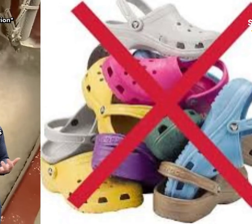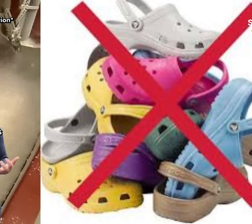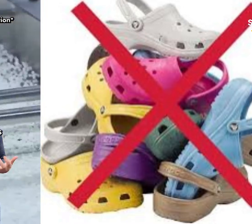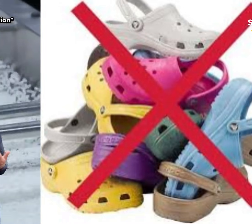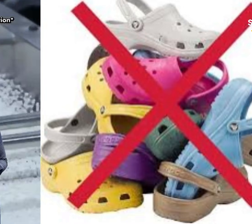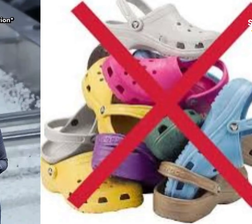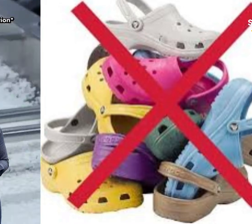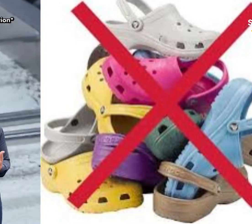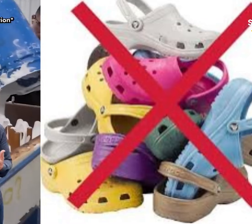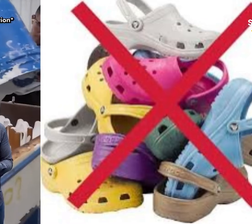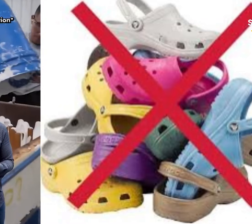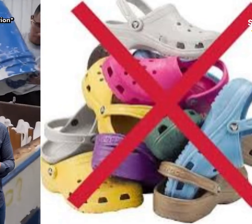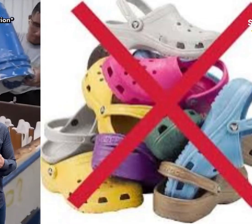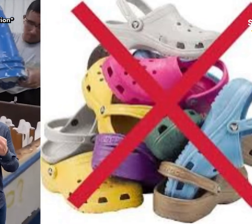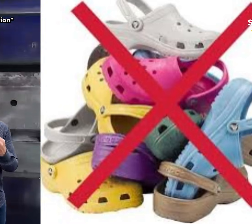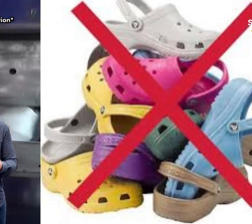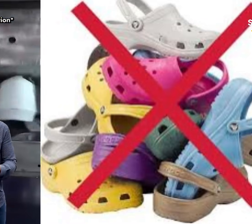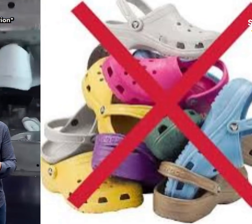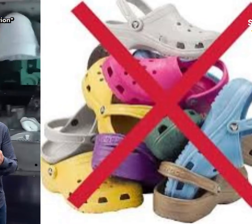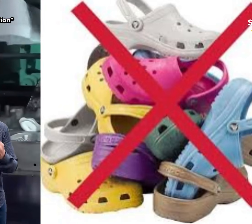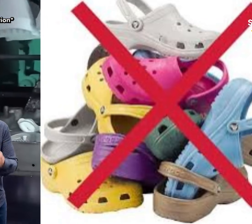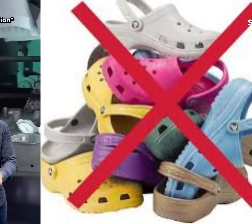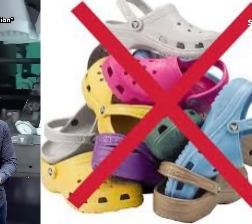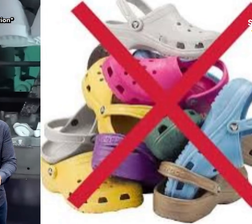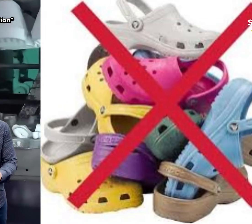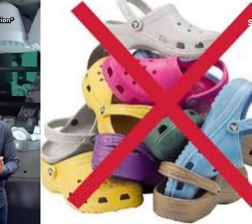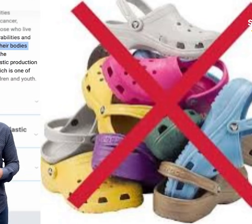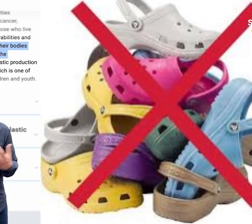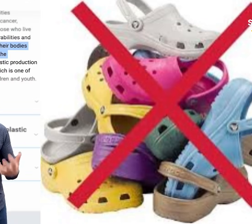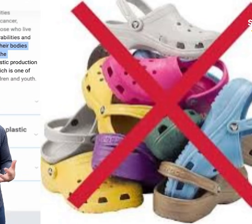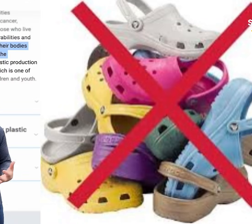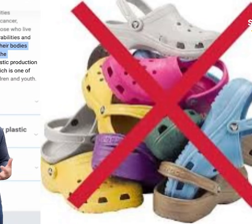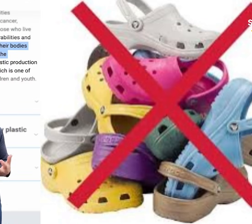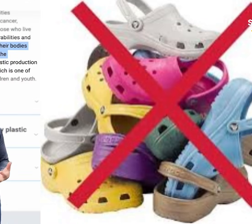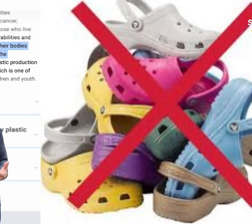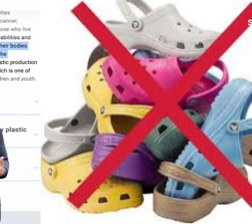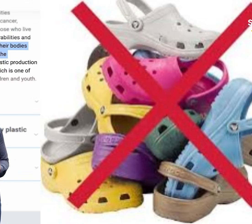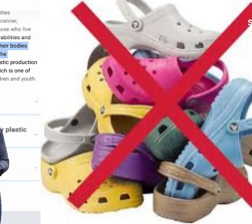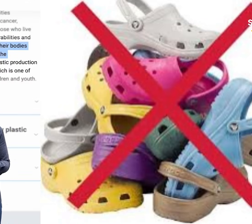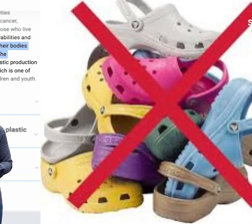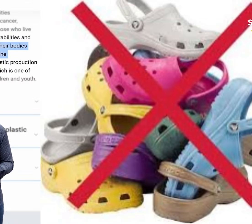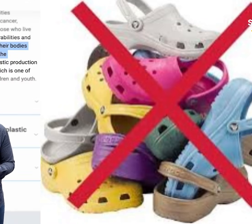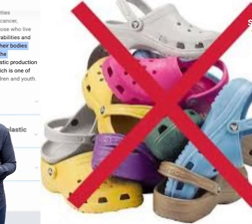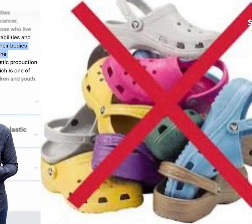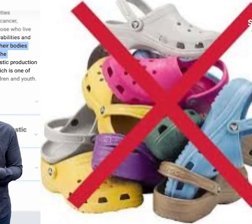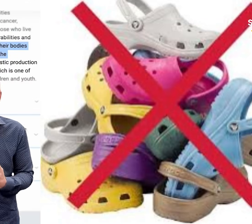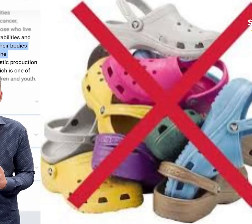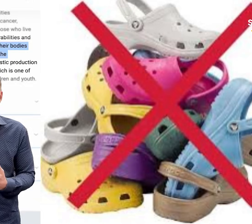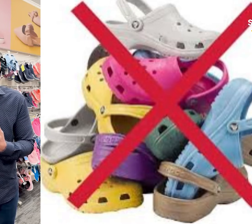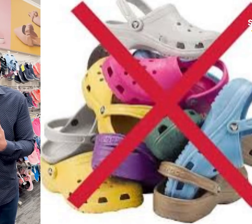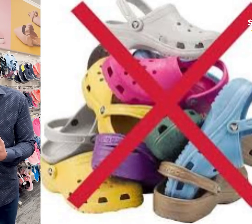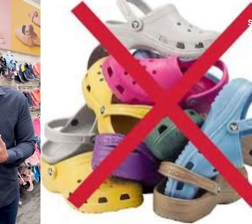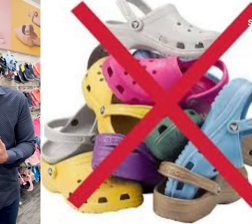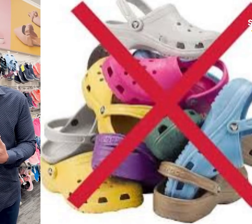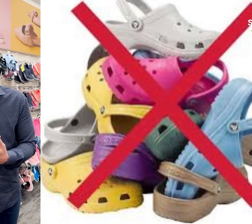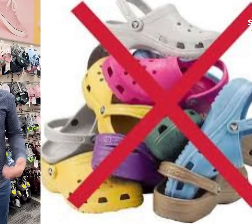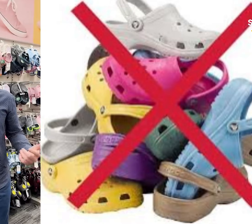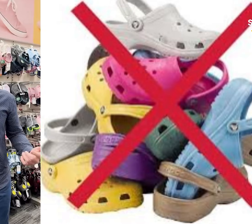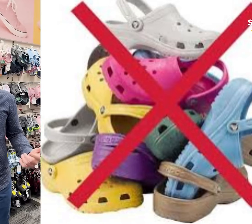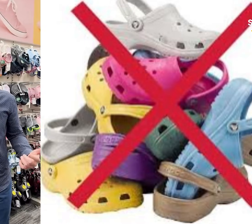additives, plasticizers, and dyes, which are toxic and endocrine disrupting, especially for children, and that's why moms, you need to share this with all your friends. Studies have shown